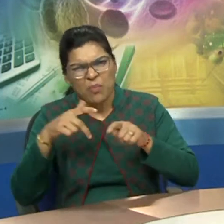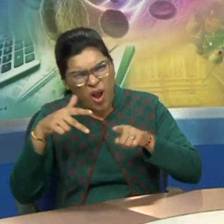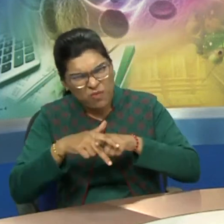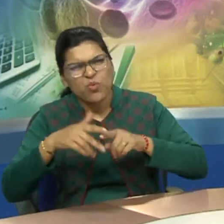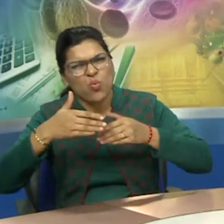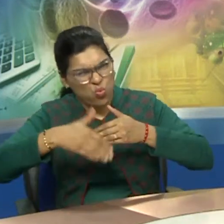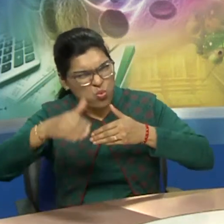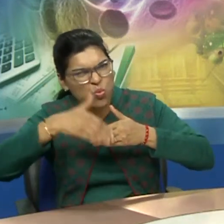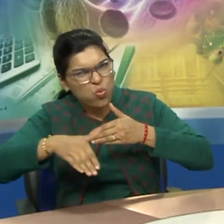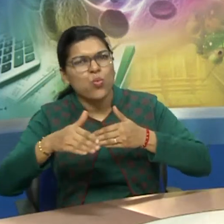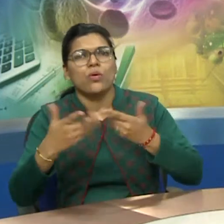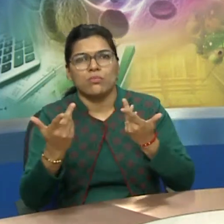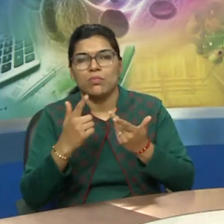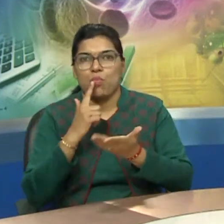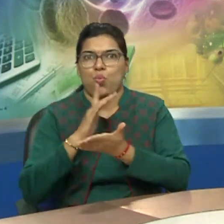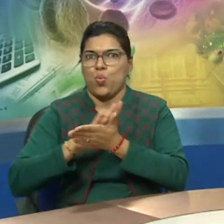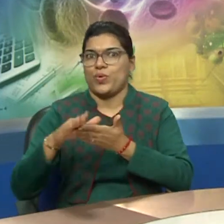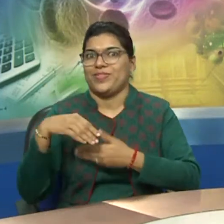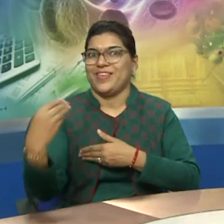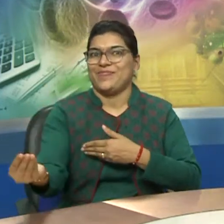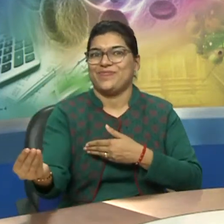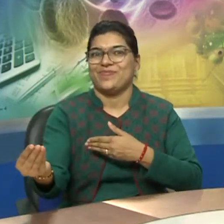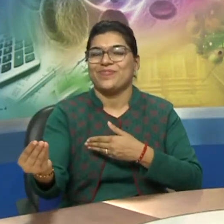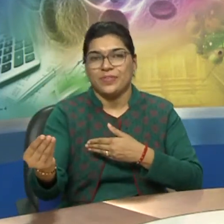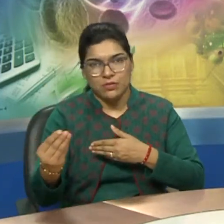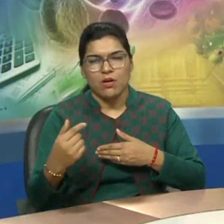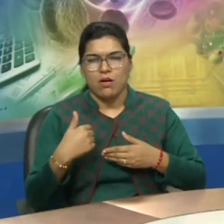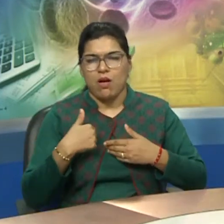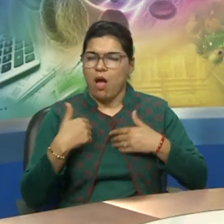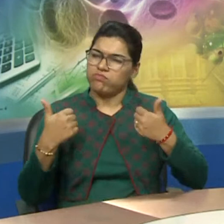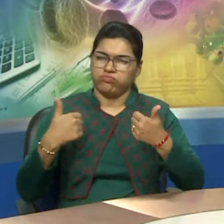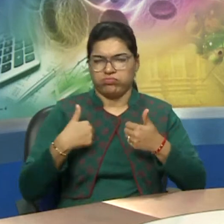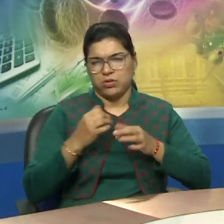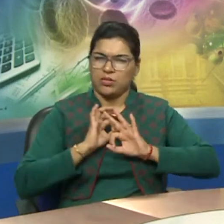So if we have any doubt, we can ask the other team member